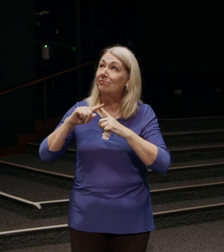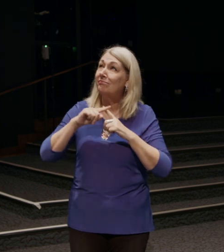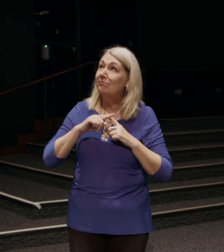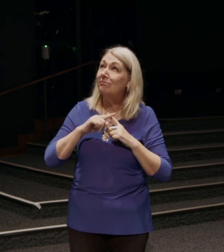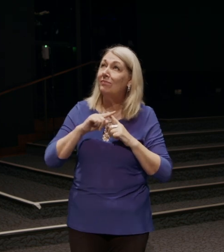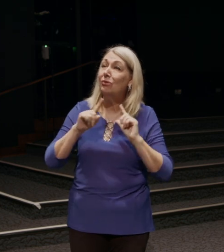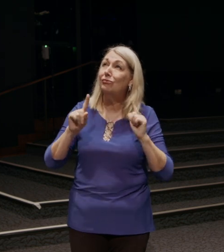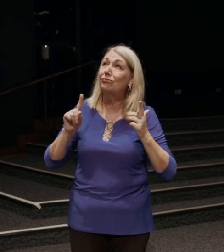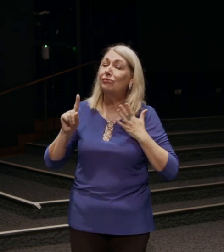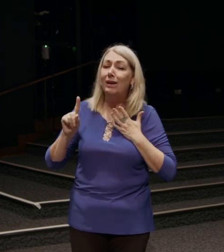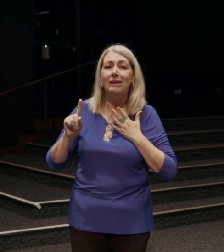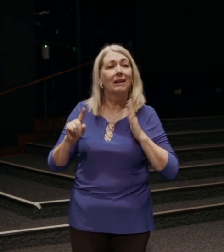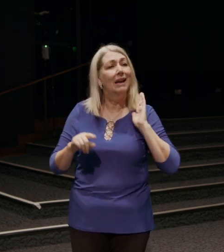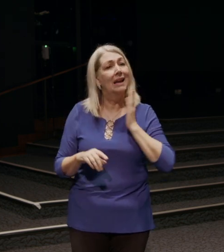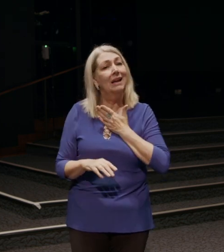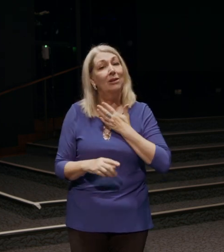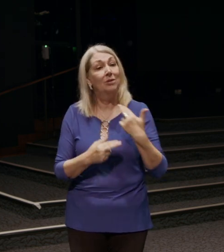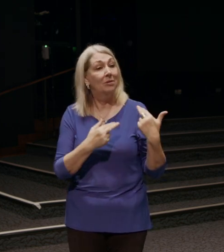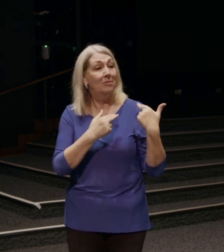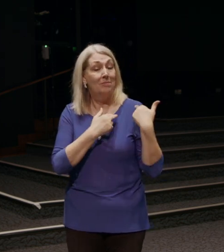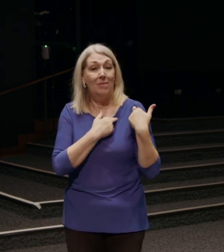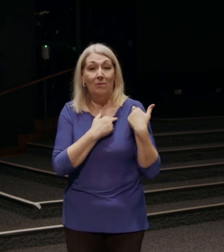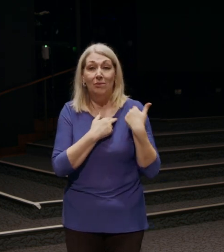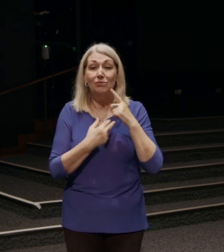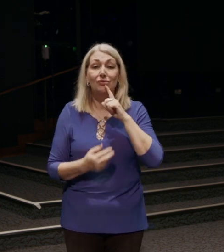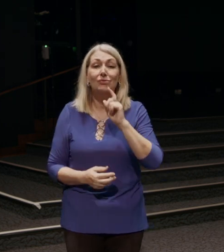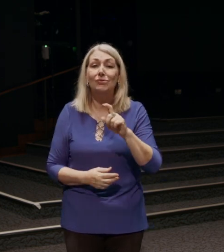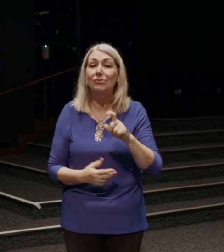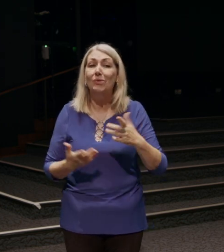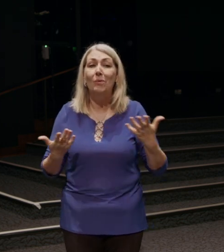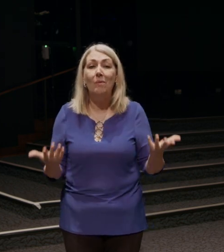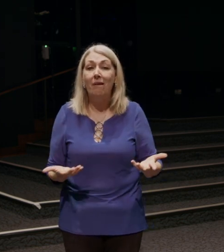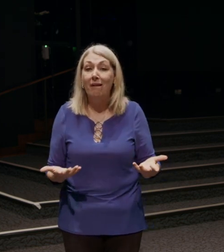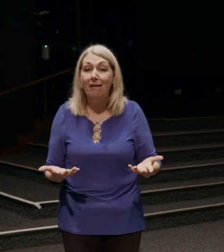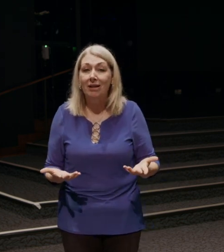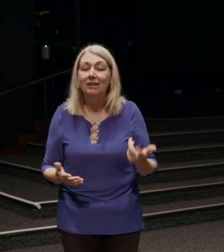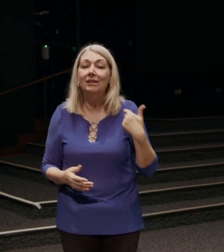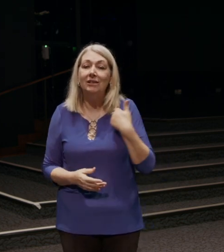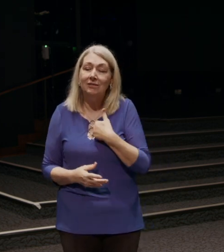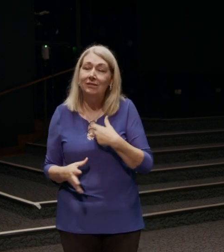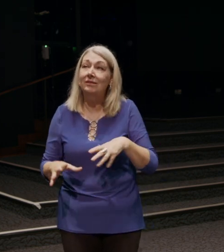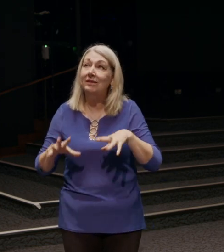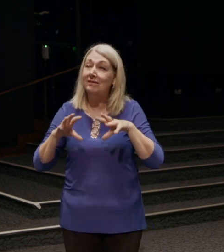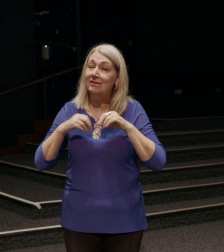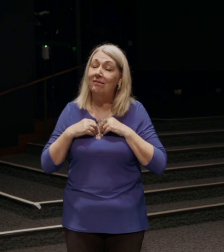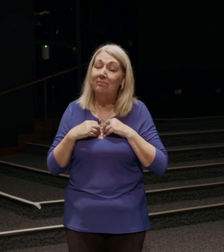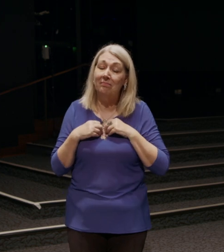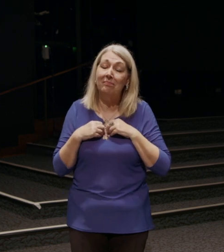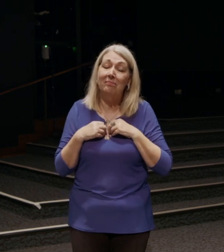grace, I think our responsibility today is to accept it.